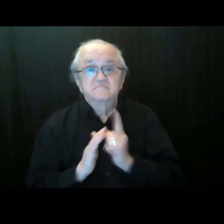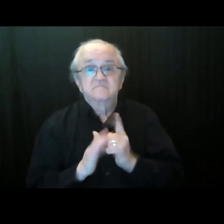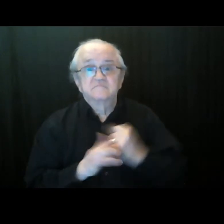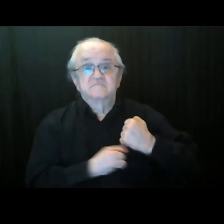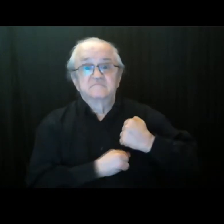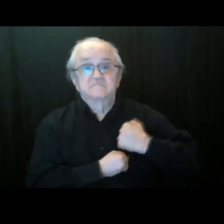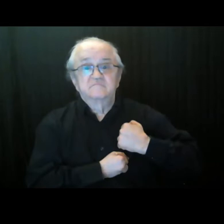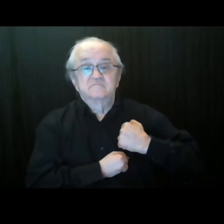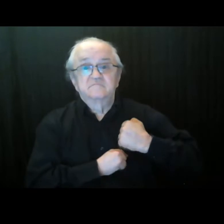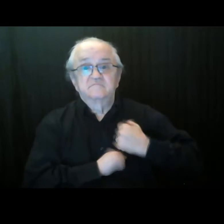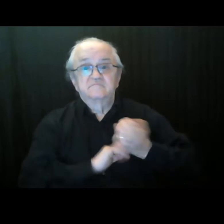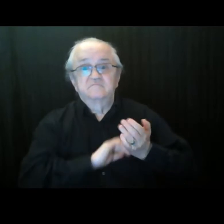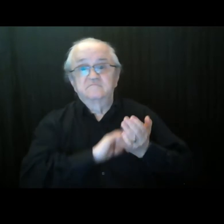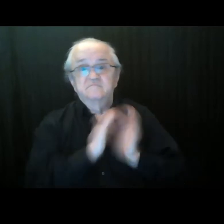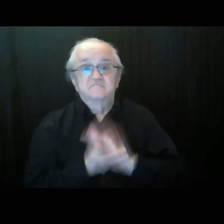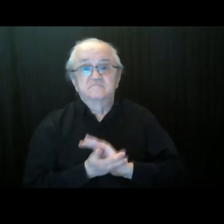supposed to walk.